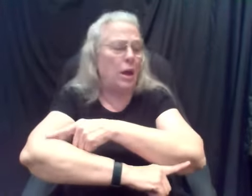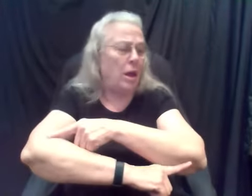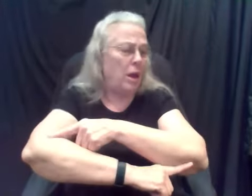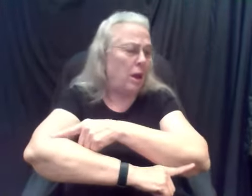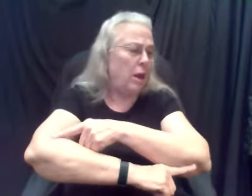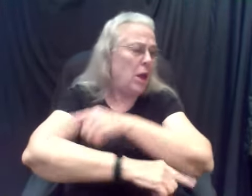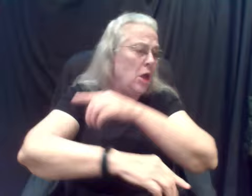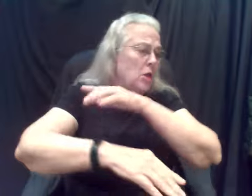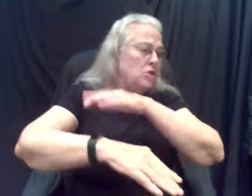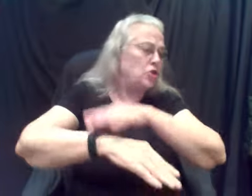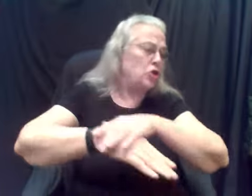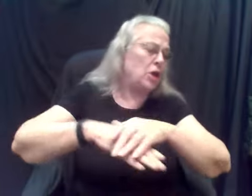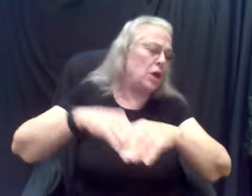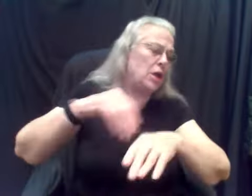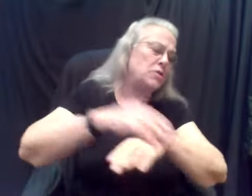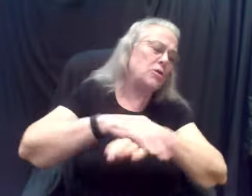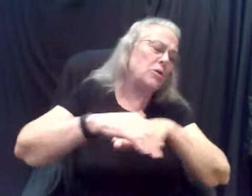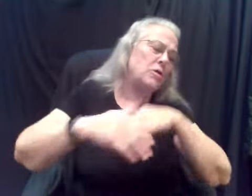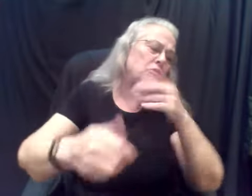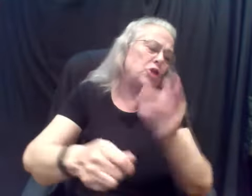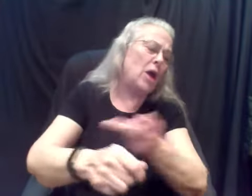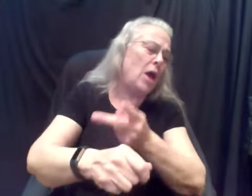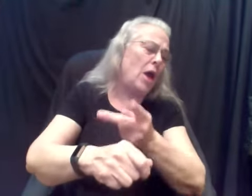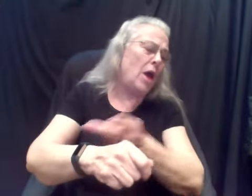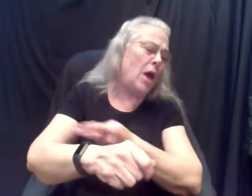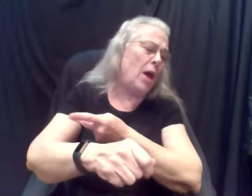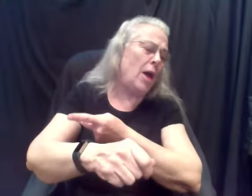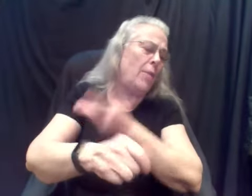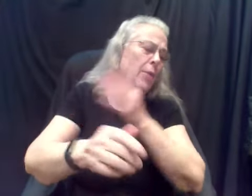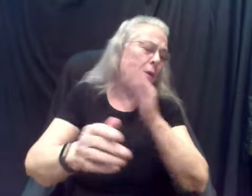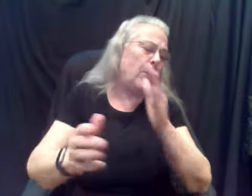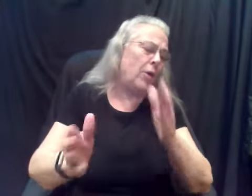day. Gentle shepherd,